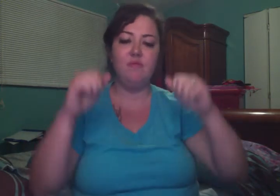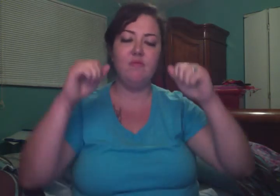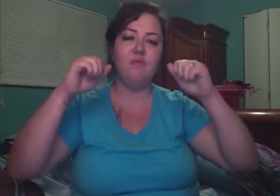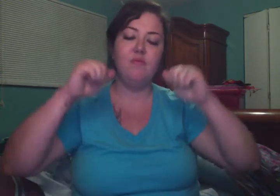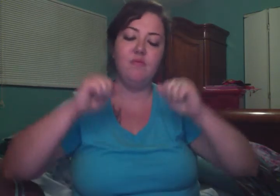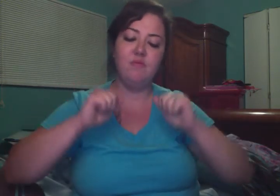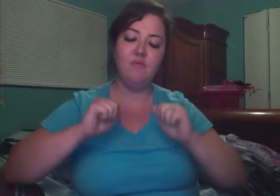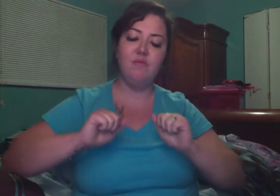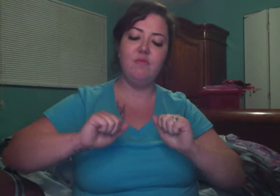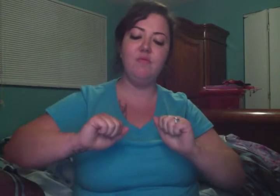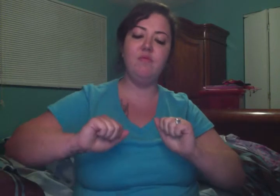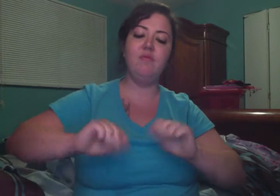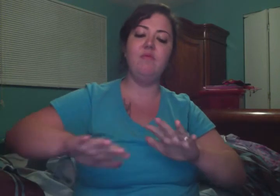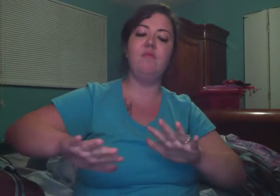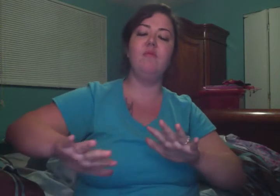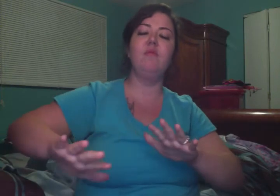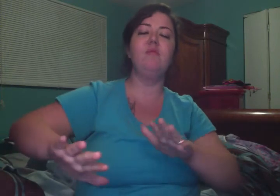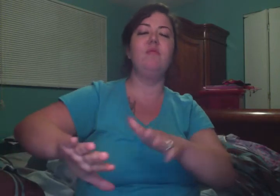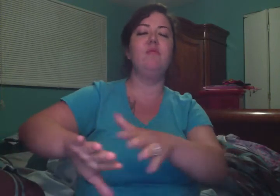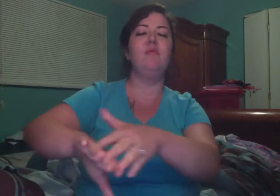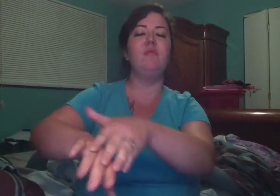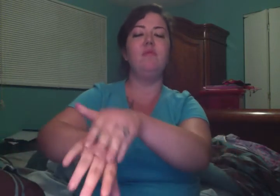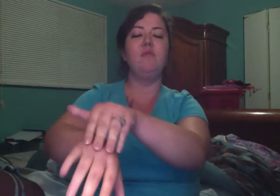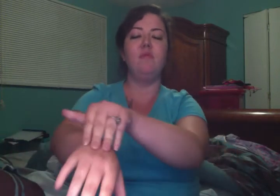Slow motion, see me let go.